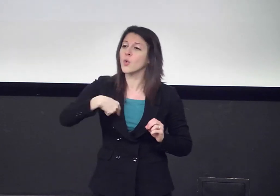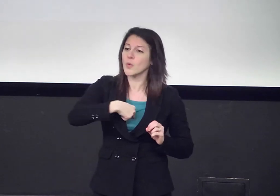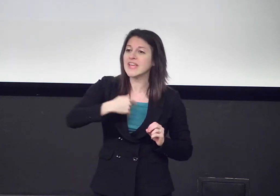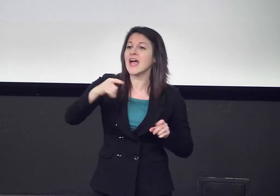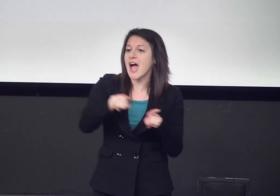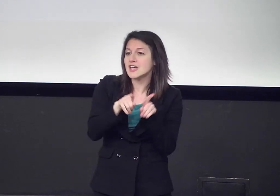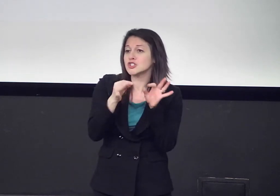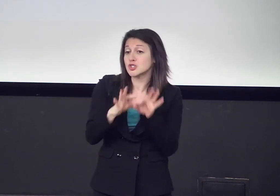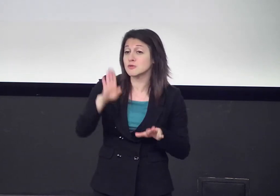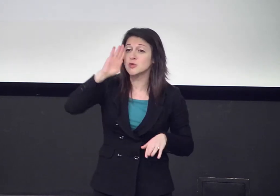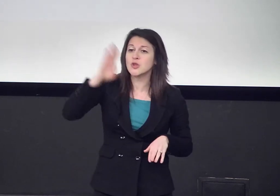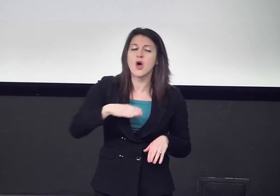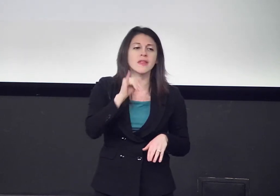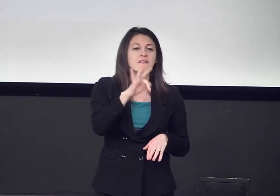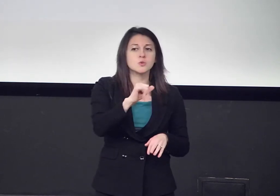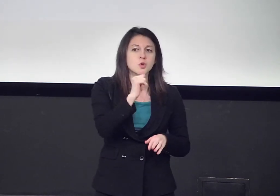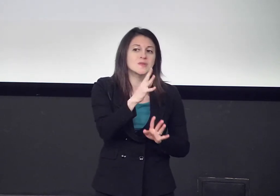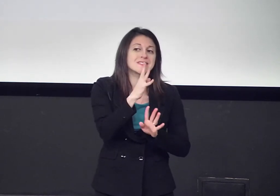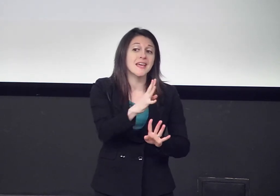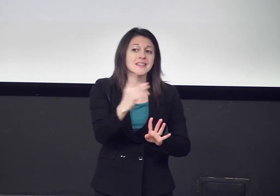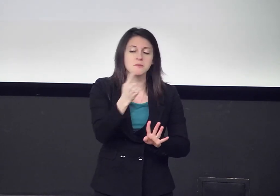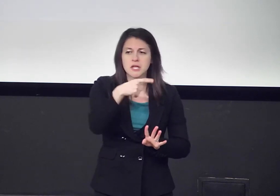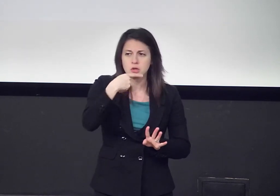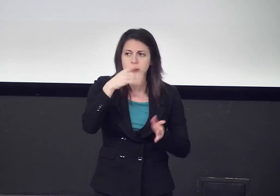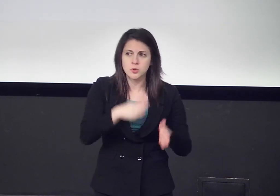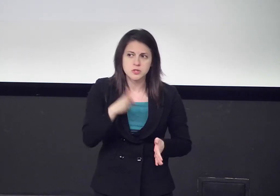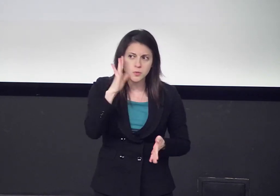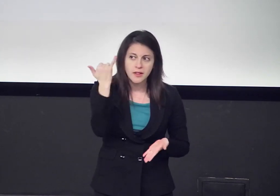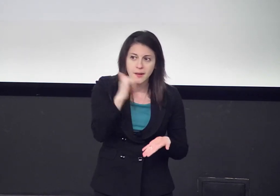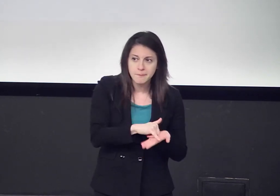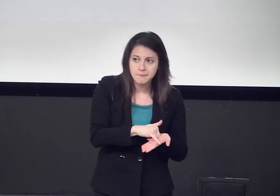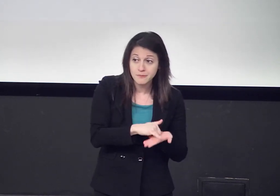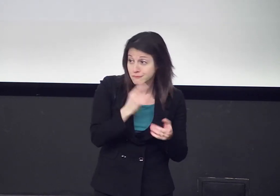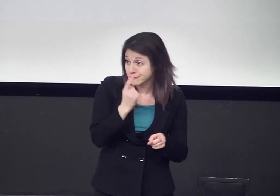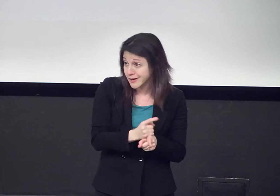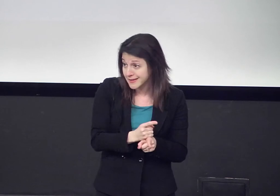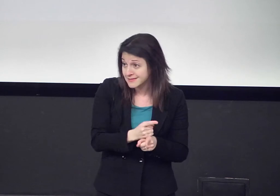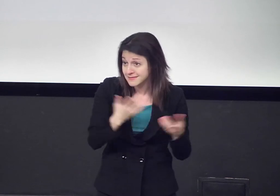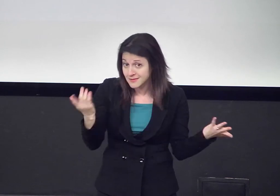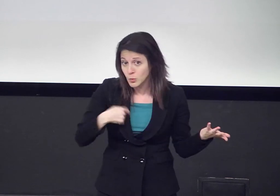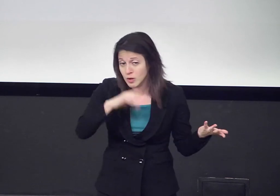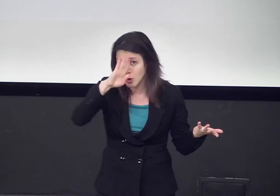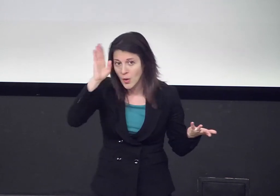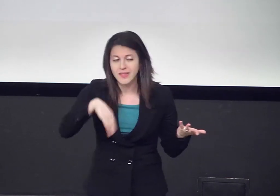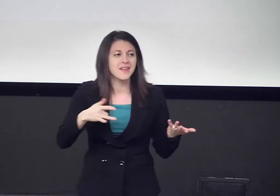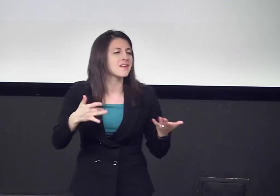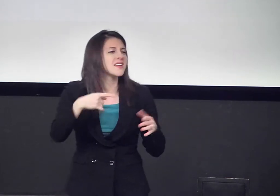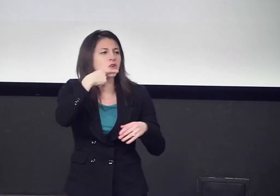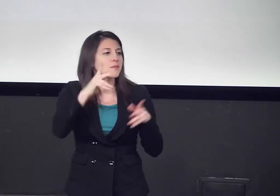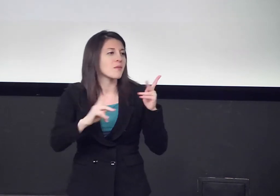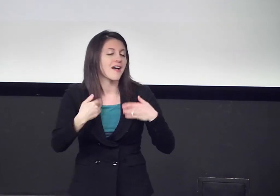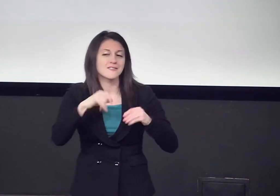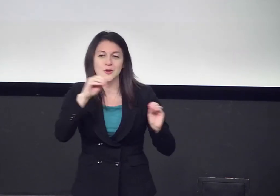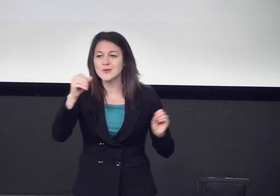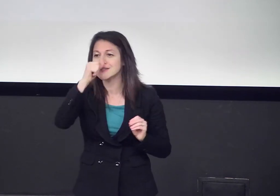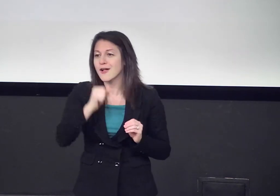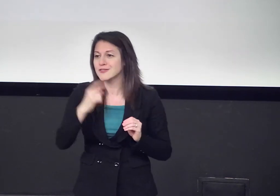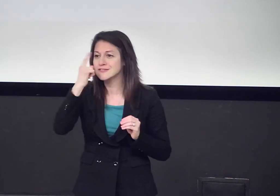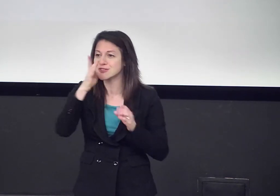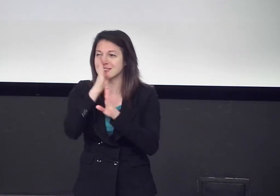wait a particular period of time, and it says 15 seconds before a person will connect. And usually when a person answers the phone,